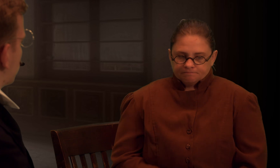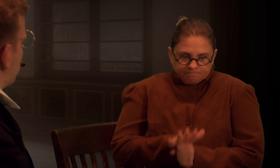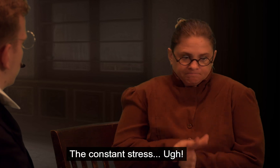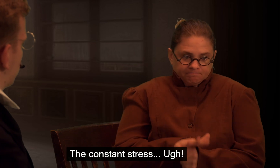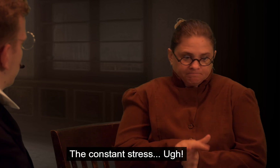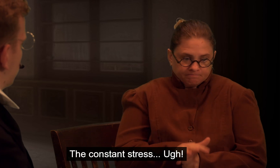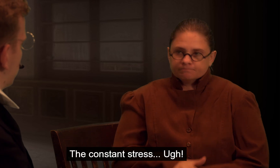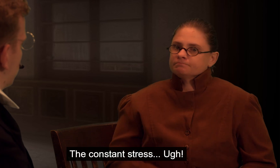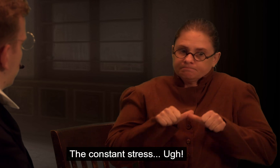The constant stress.